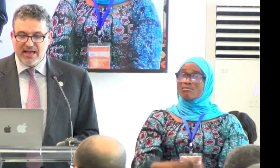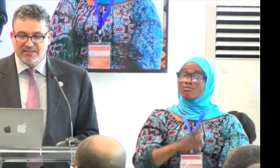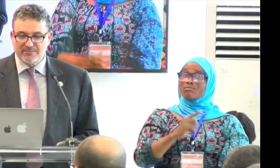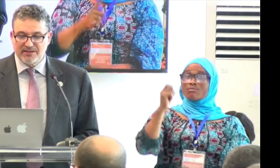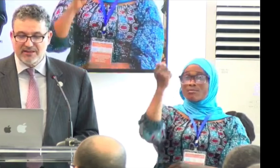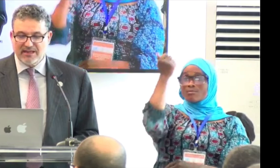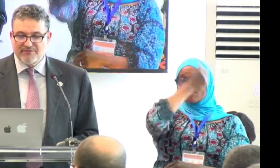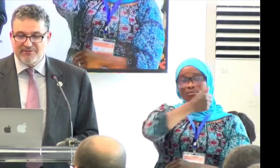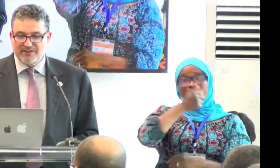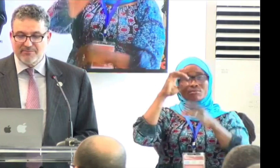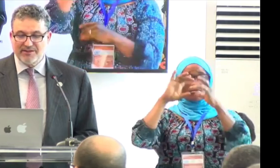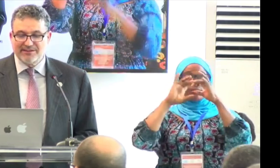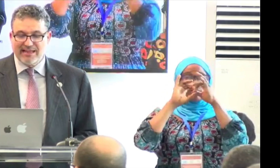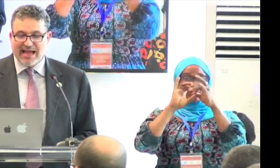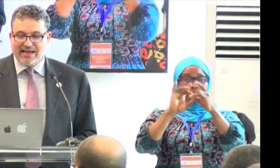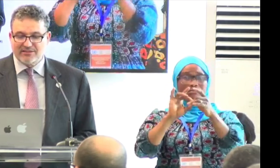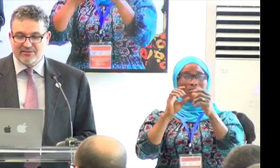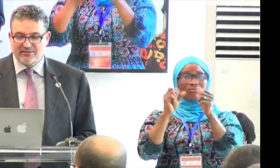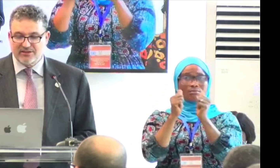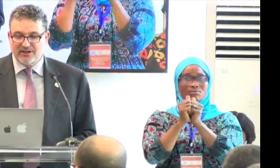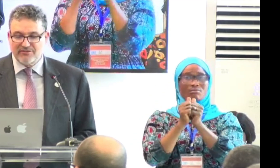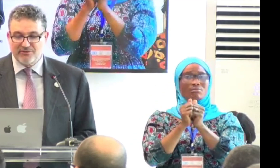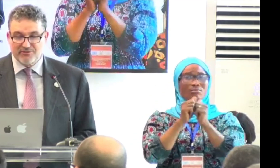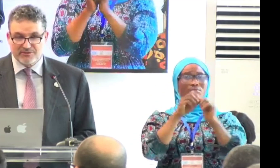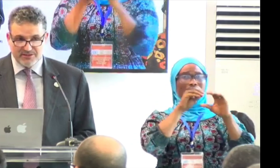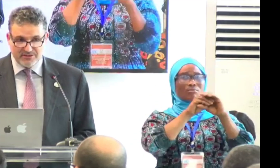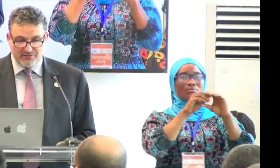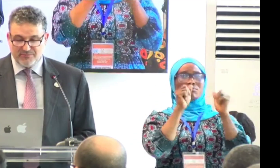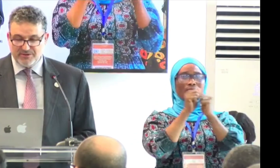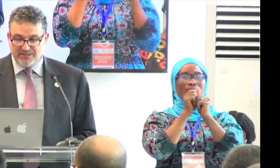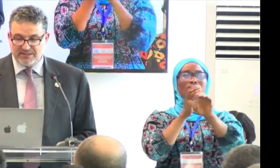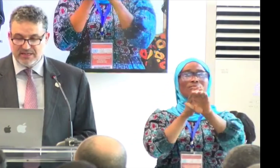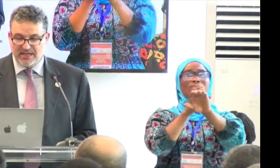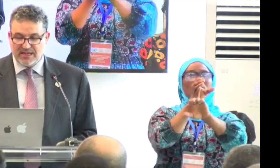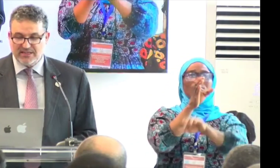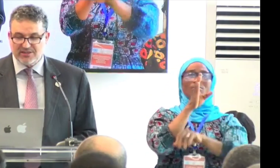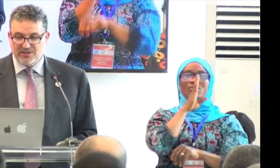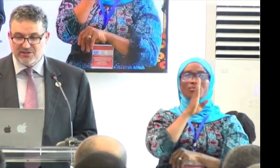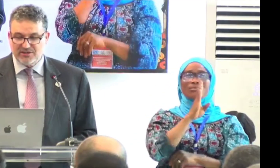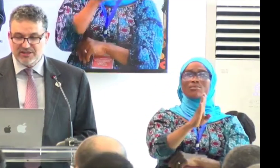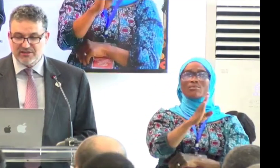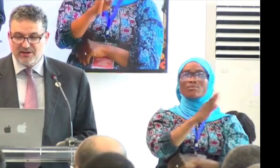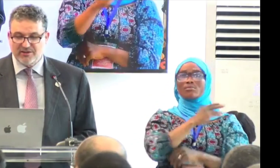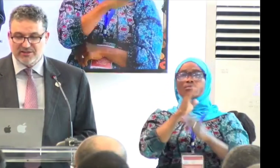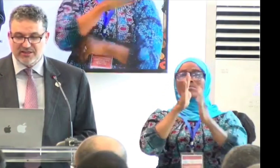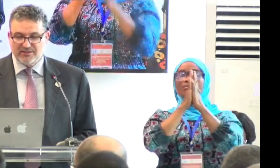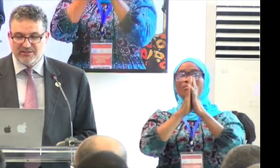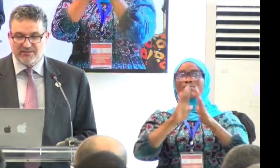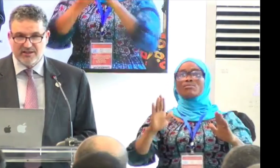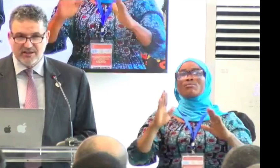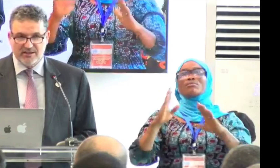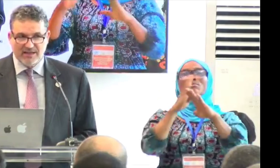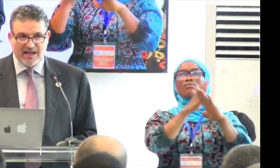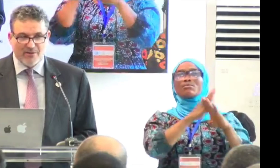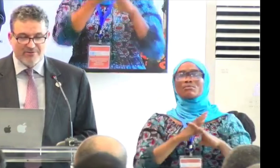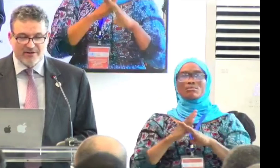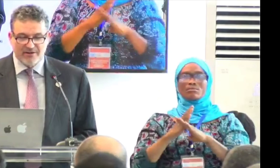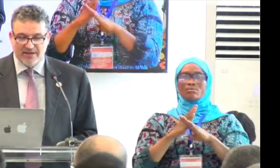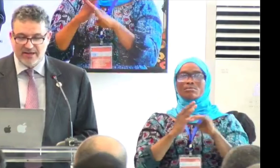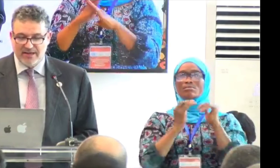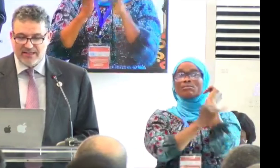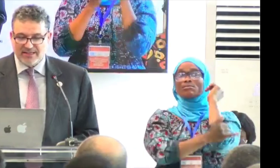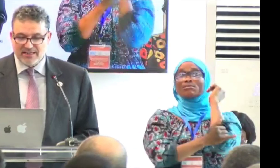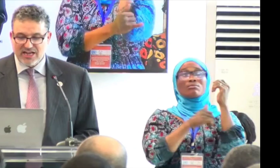African Union has been a fundamental actor in the enforcement of peace and security on the continent.